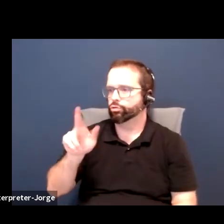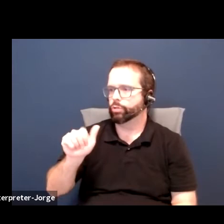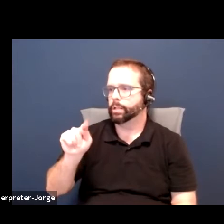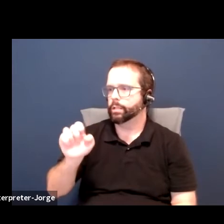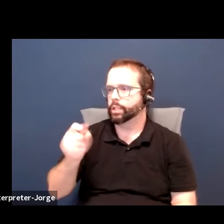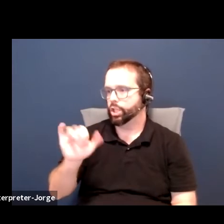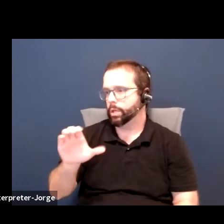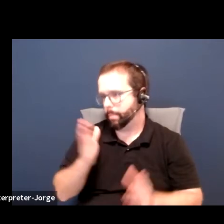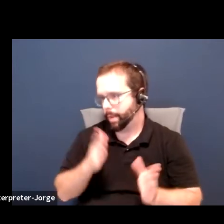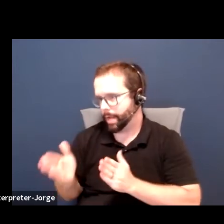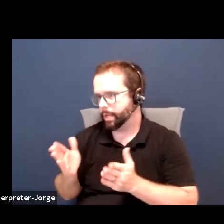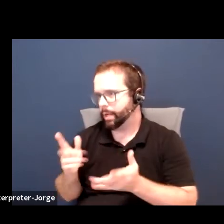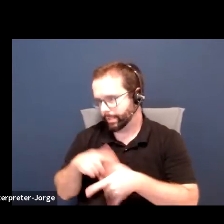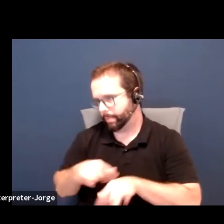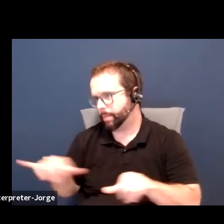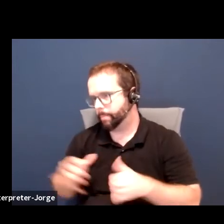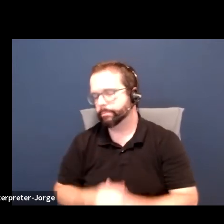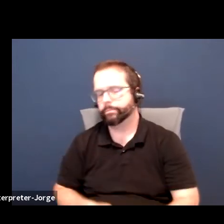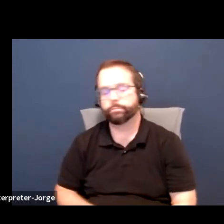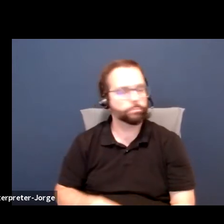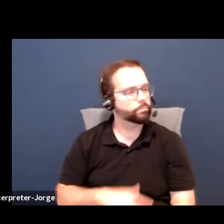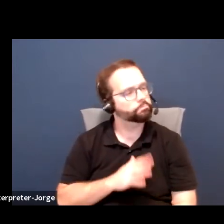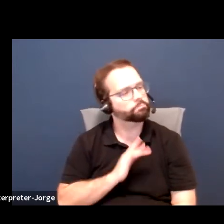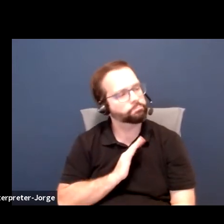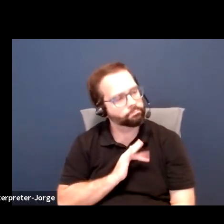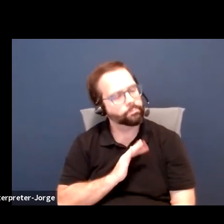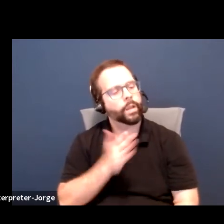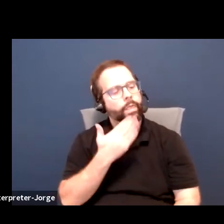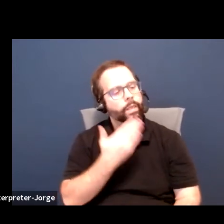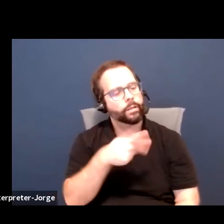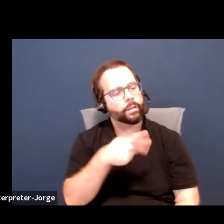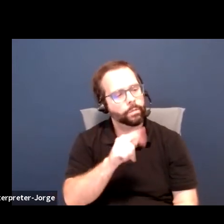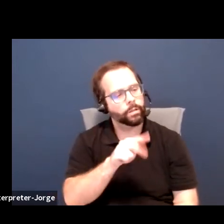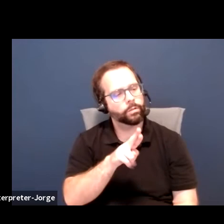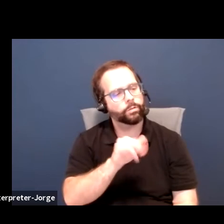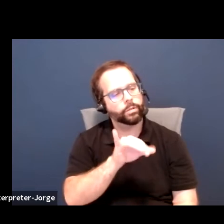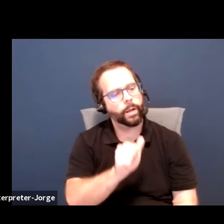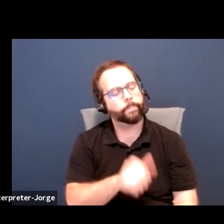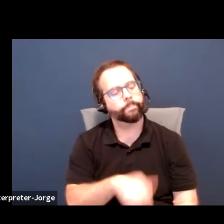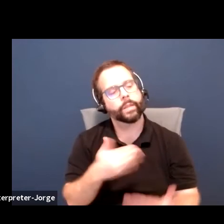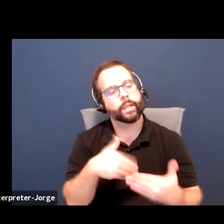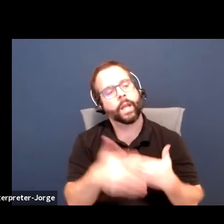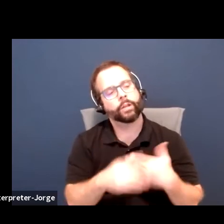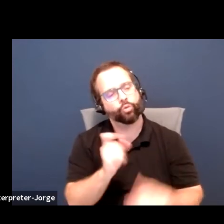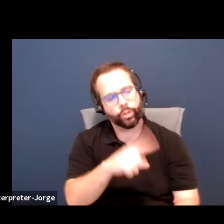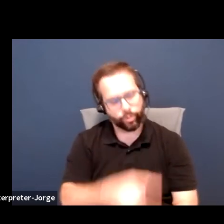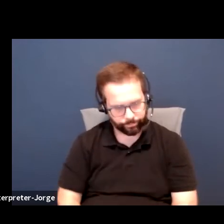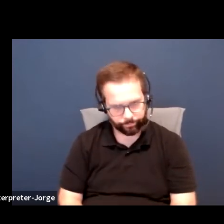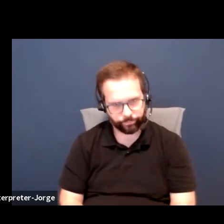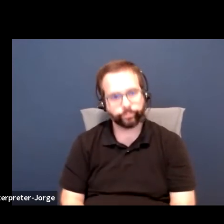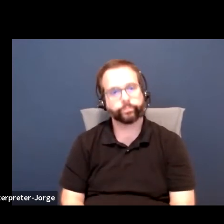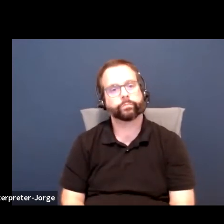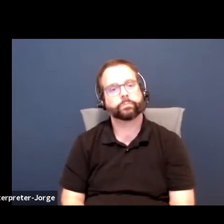Awesome. Thanks, Patricia. Our next question on the next slide. So